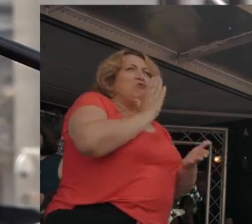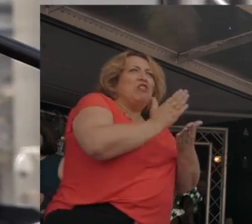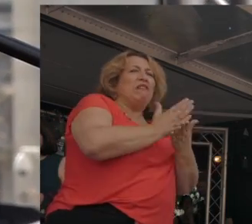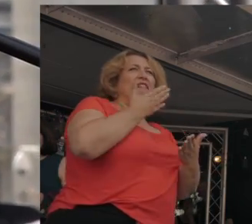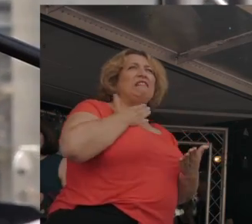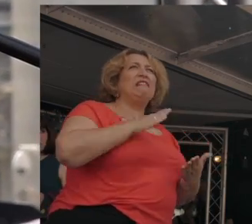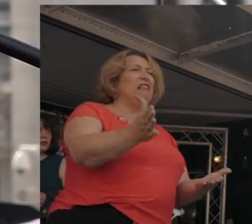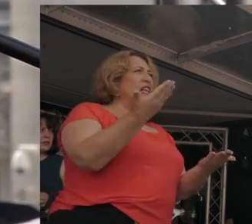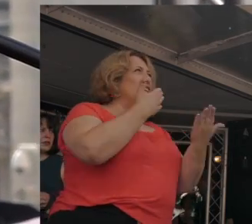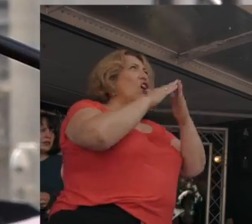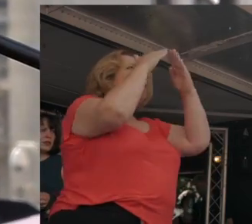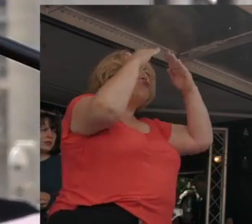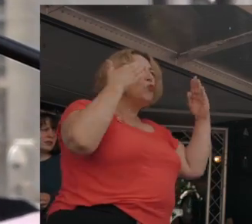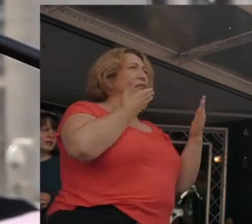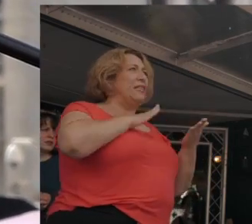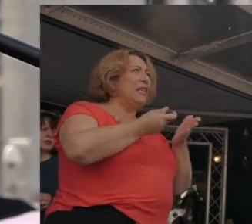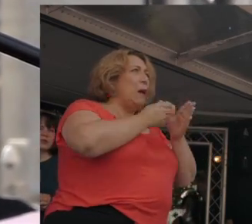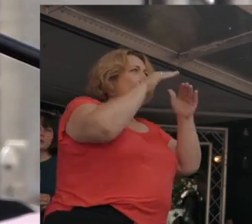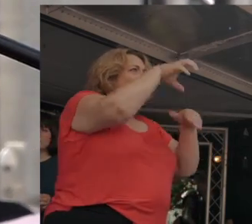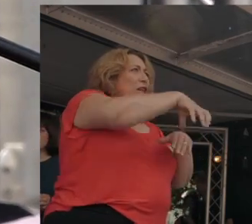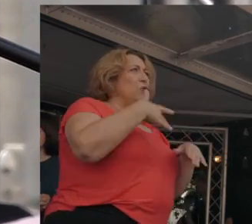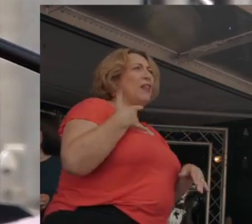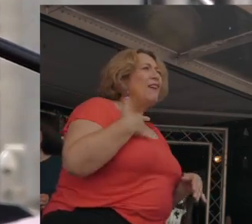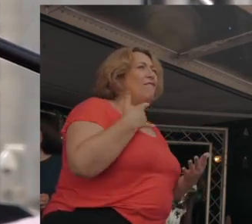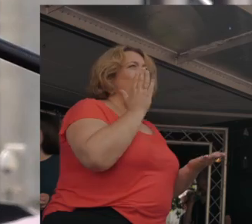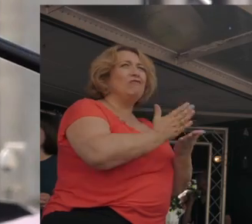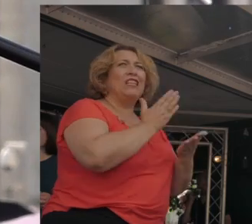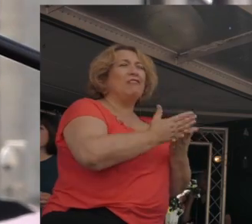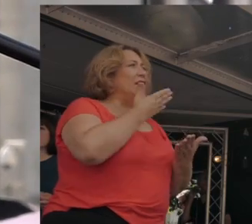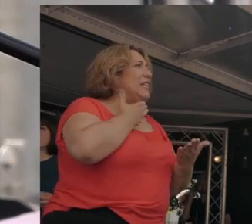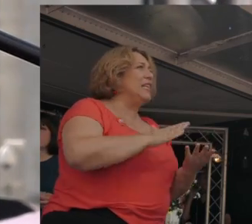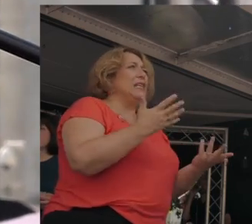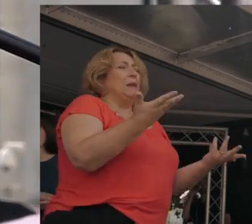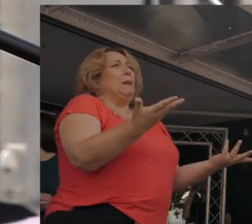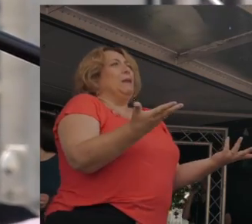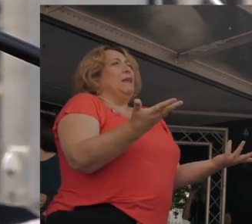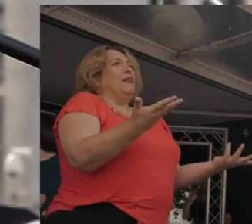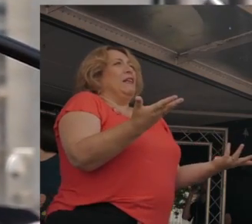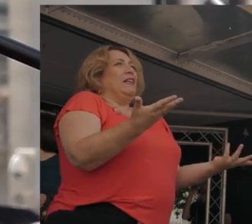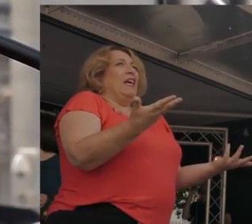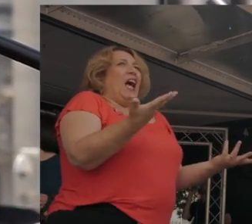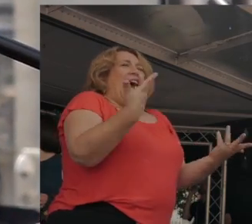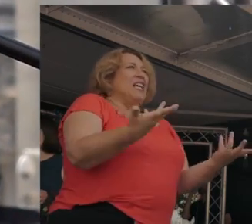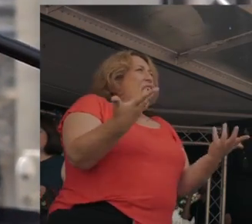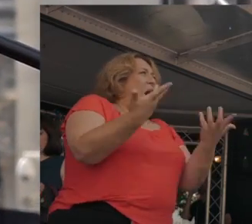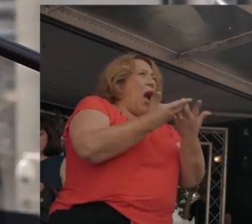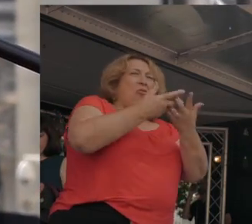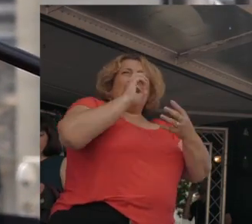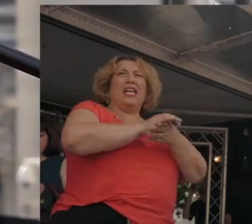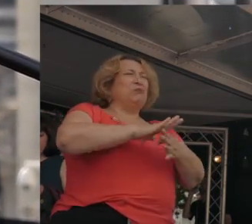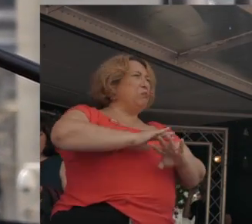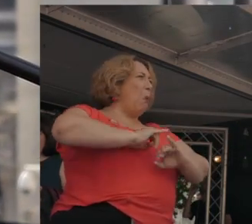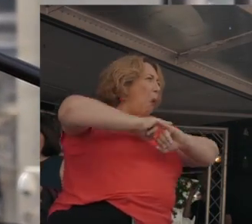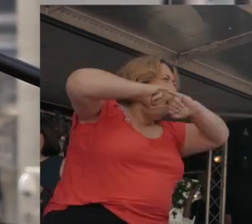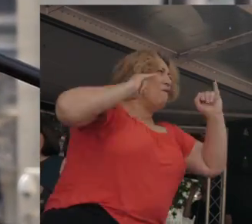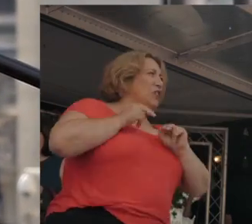who need a roof over their heads, and yes, who desperately need shelter, the way in which this brutal system treats